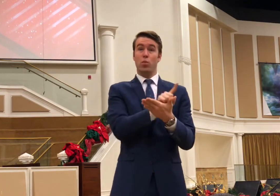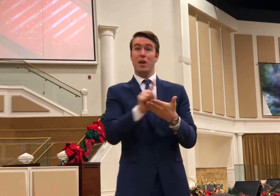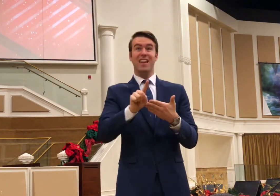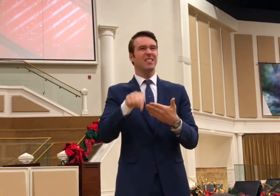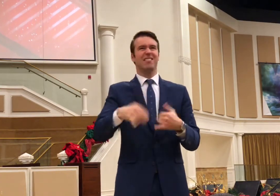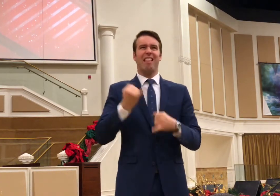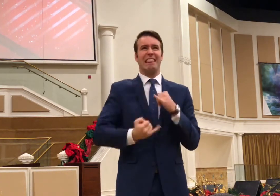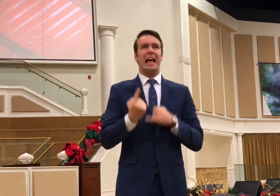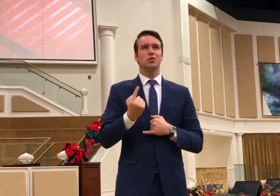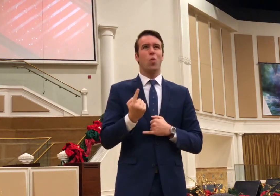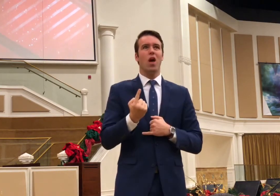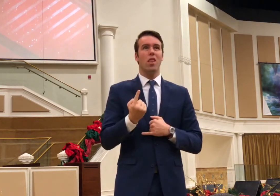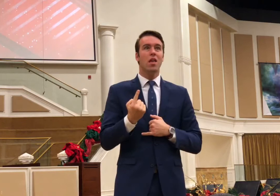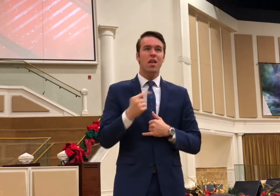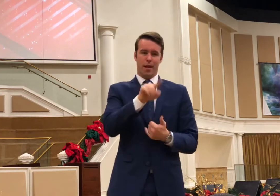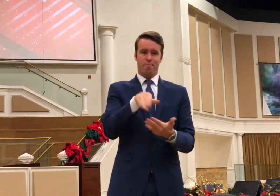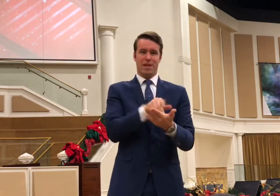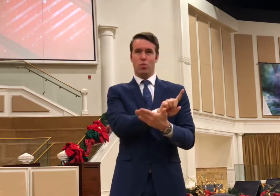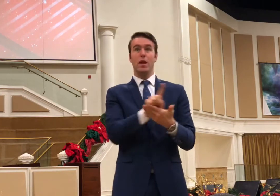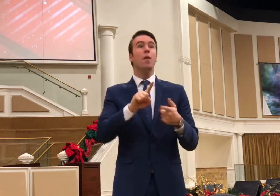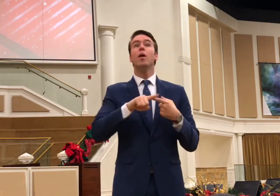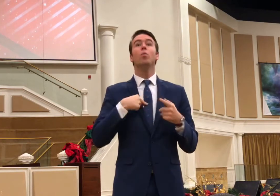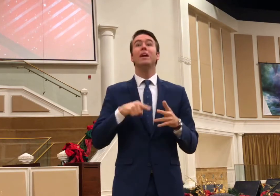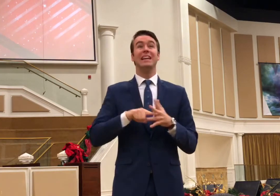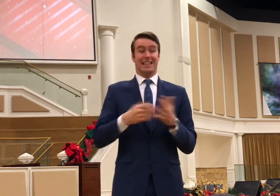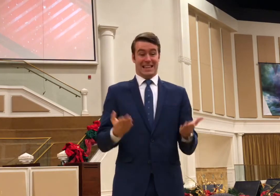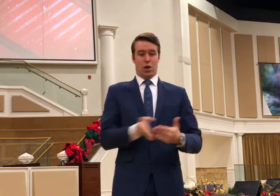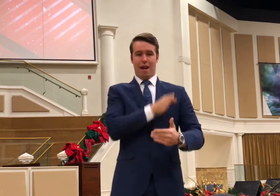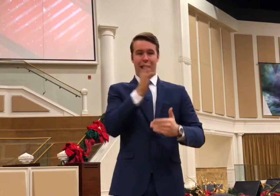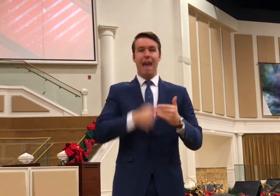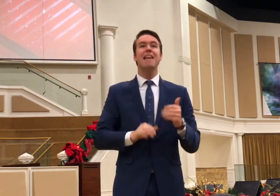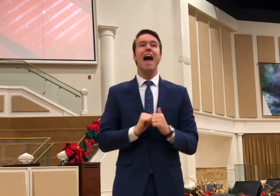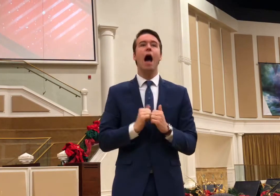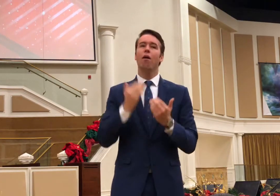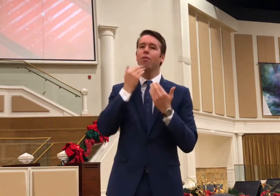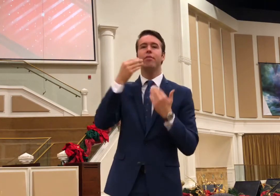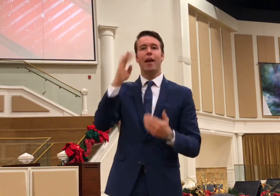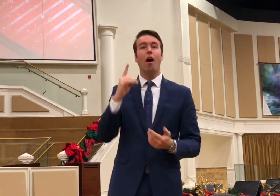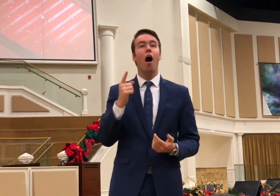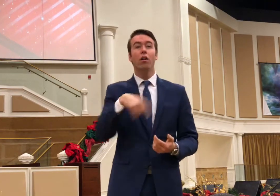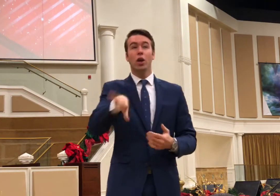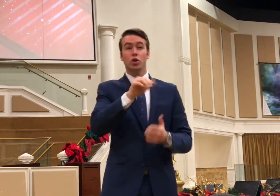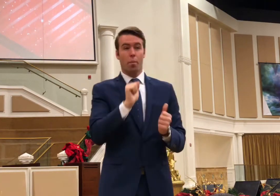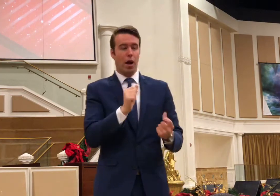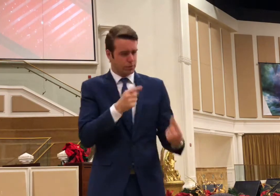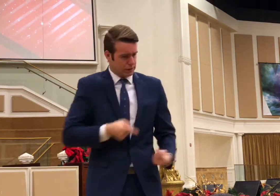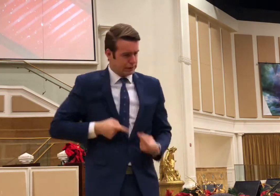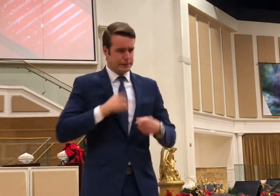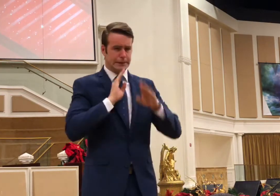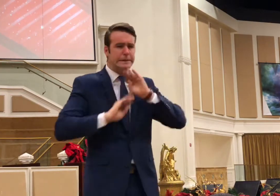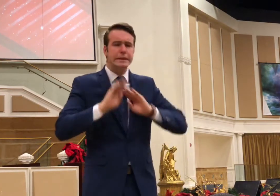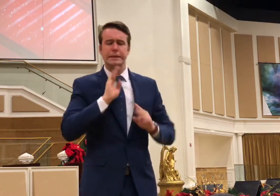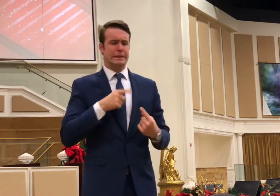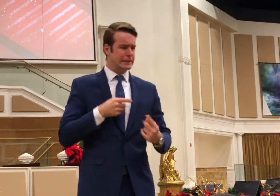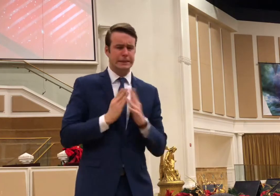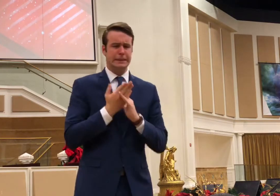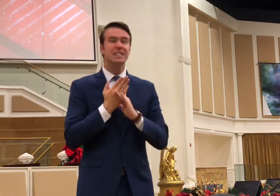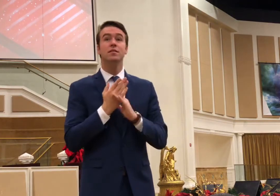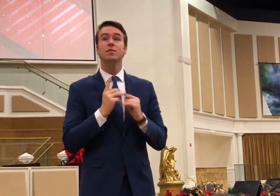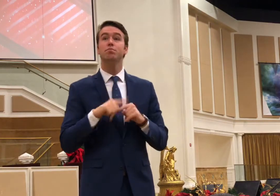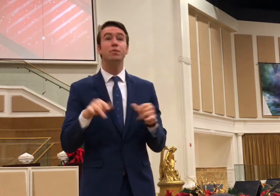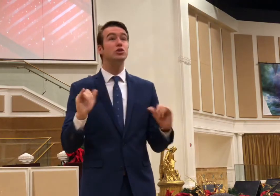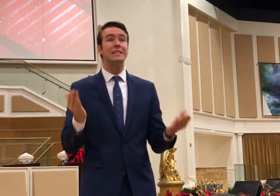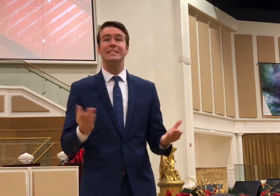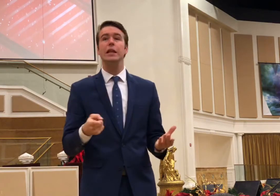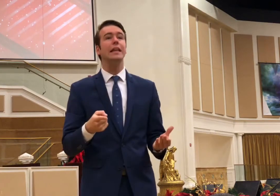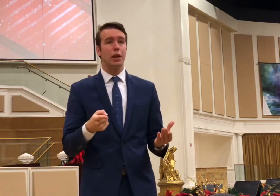by just thanking God. We've been through some storms. Some of you may be in a storm right now, but you're still here. And